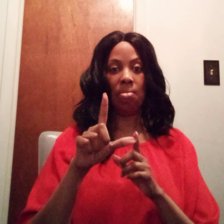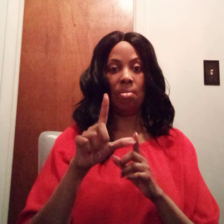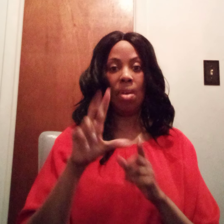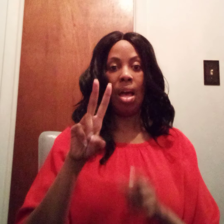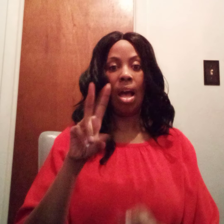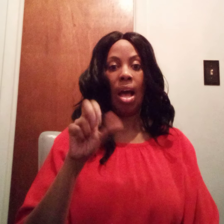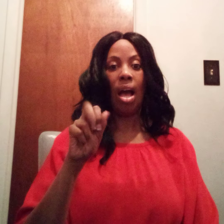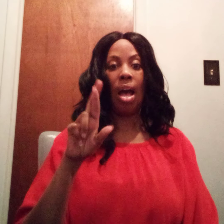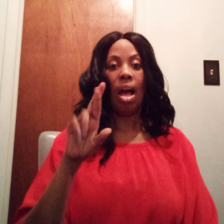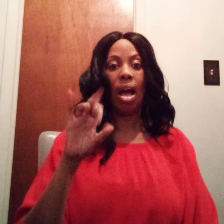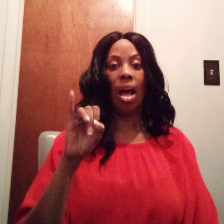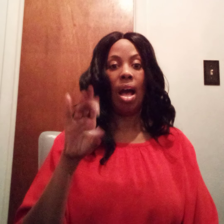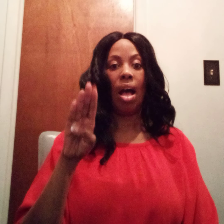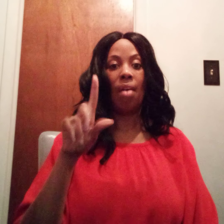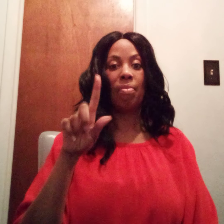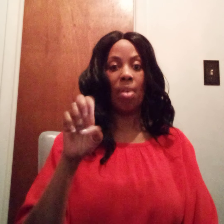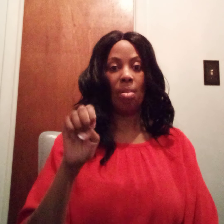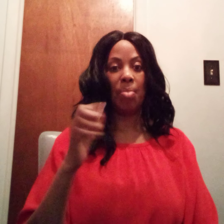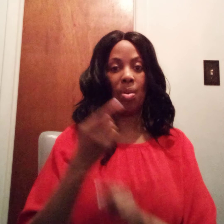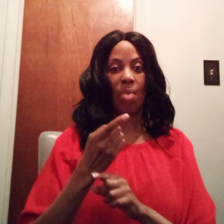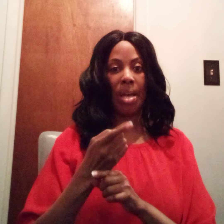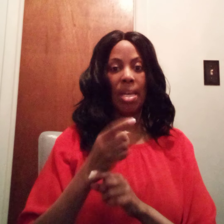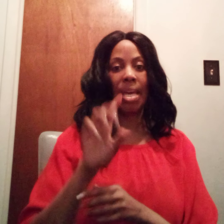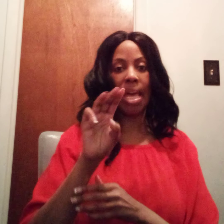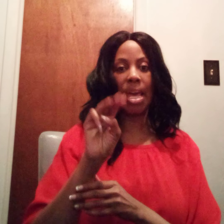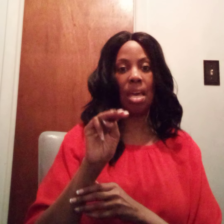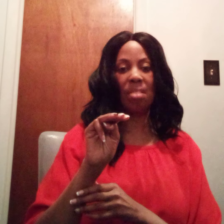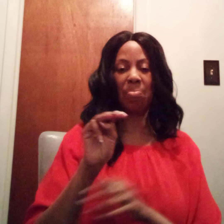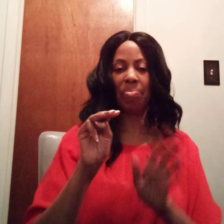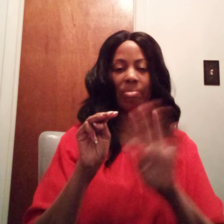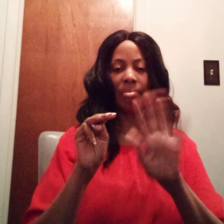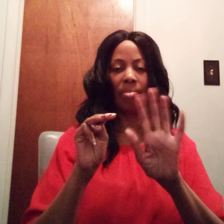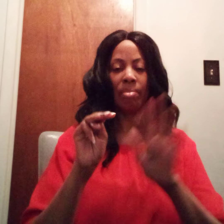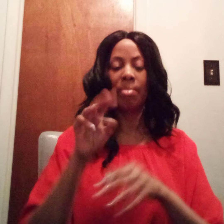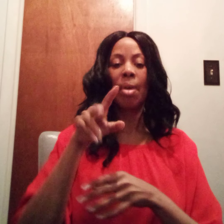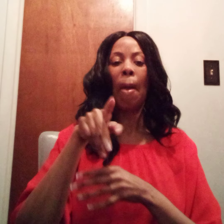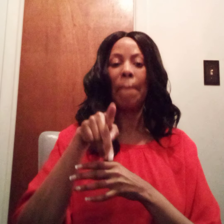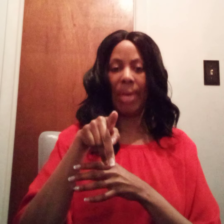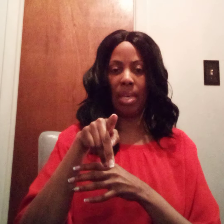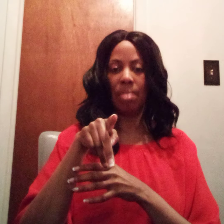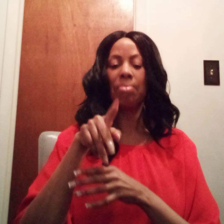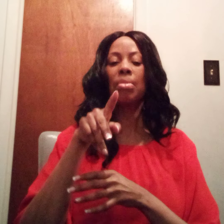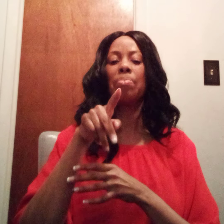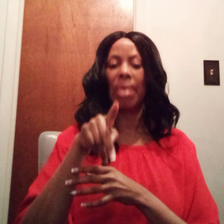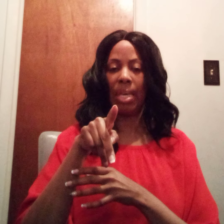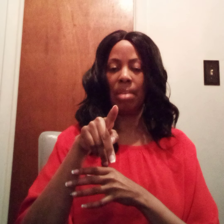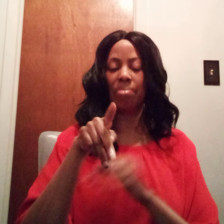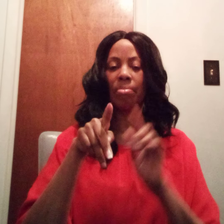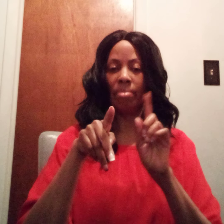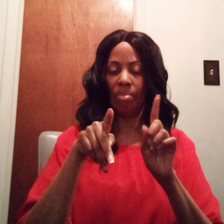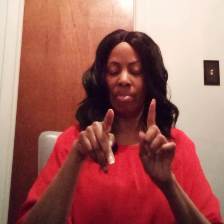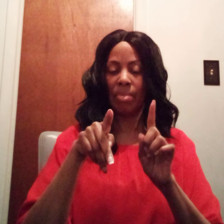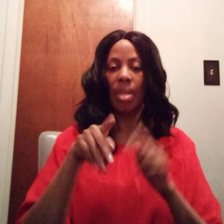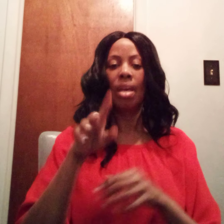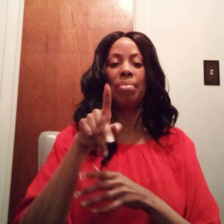let M equal, or I'll say P just so it makes sense. P is equal to